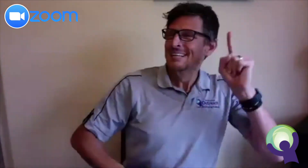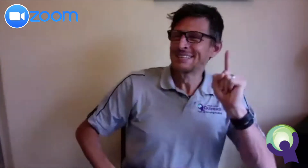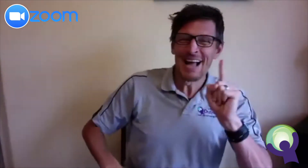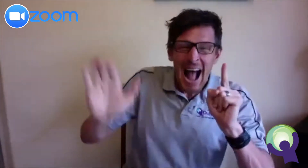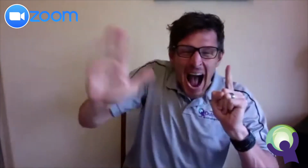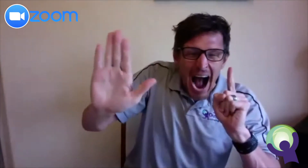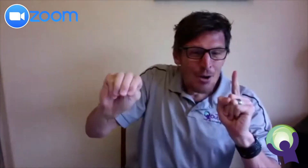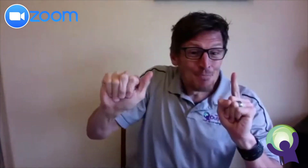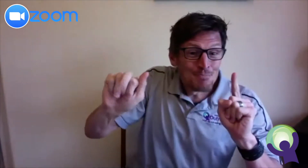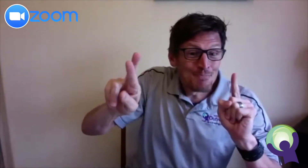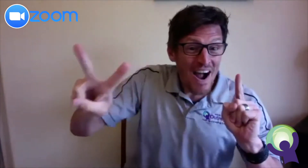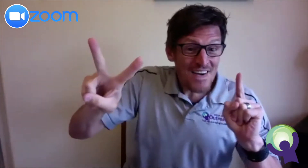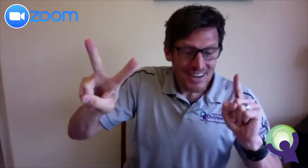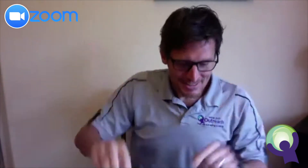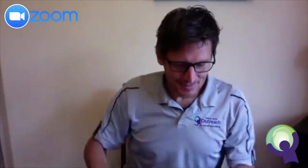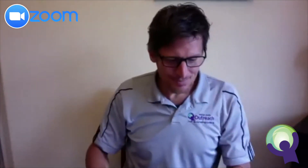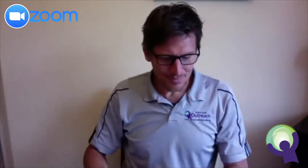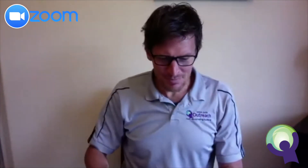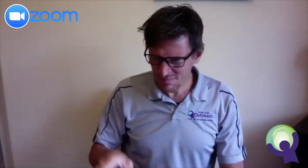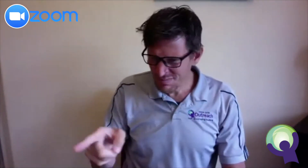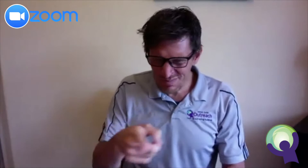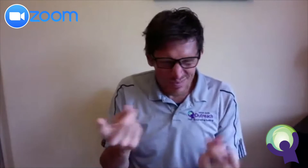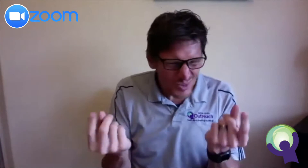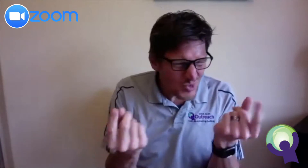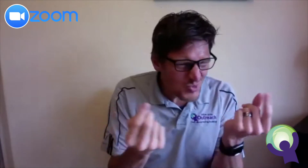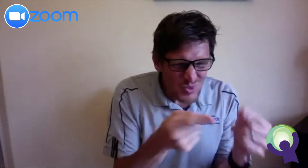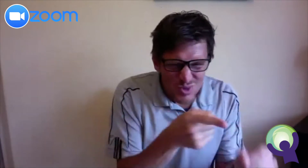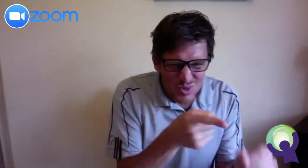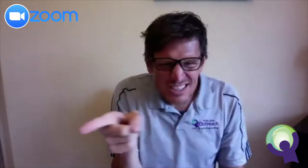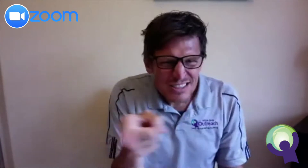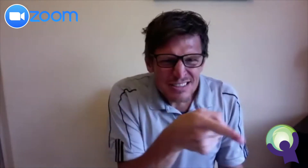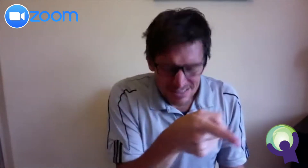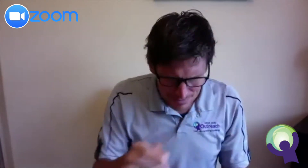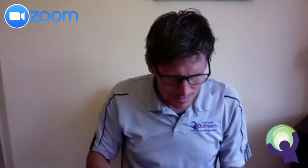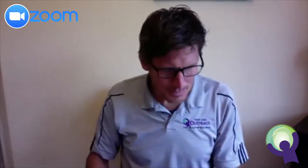Hi, Marv, said Sadie. What can we do today?